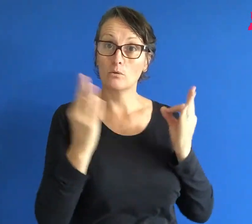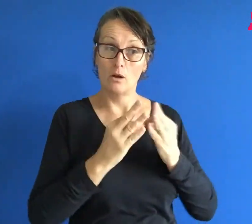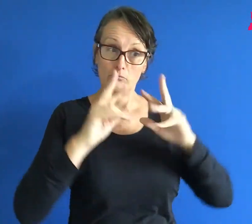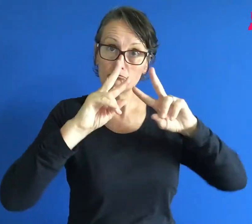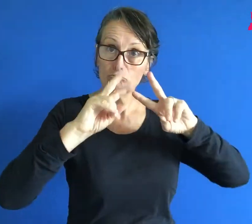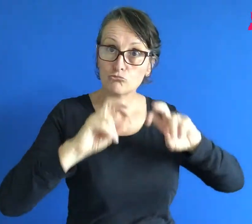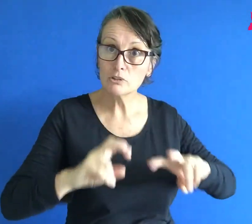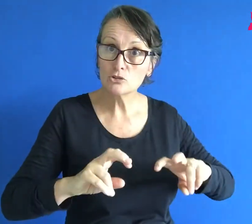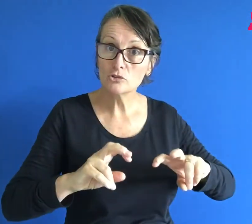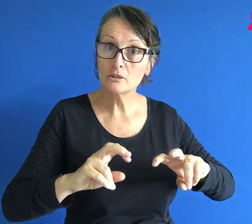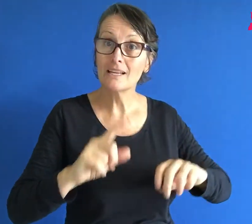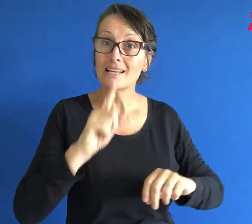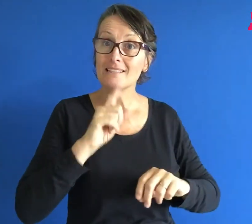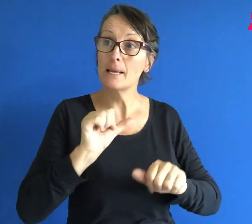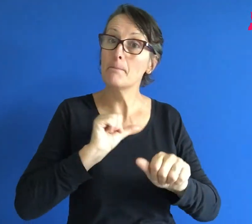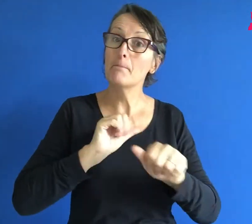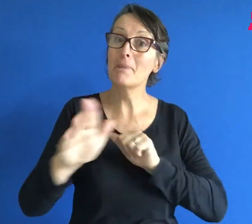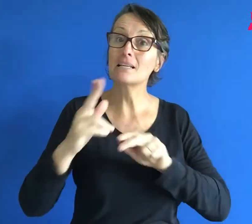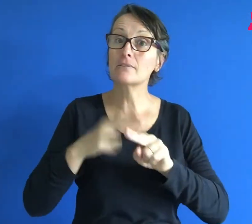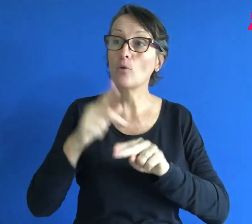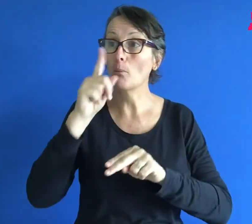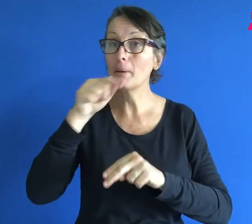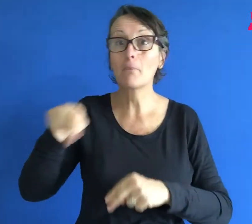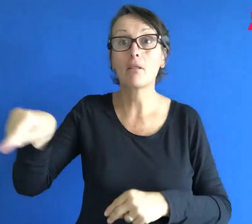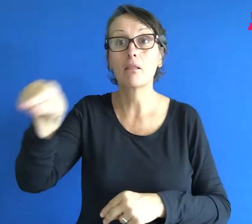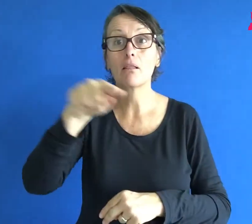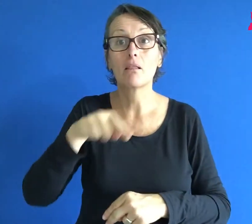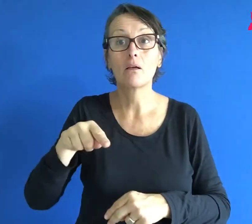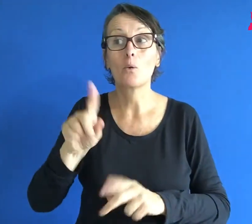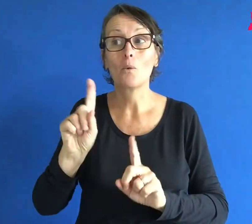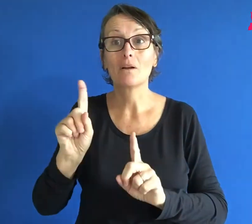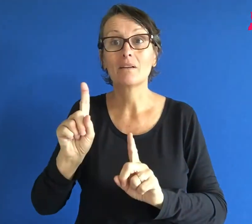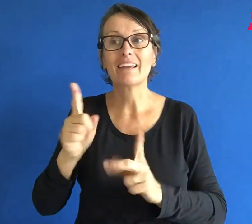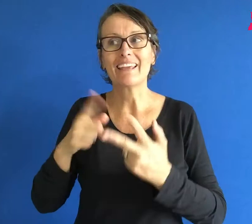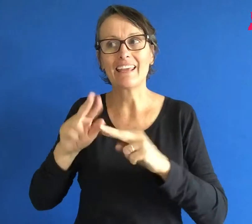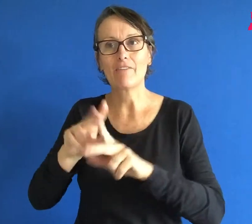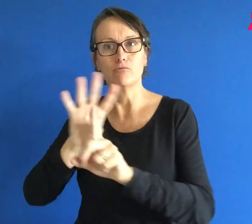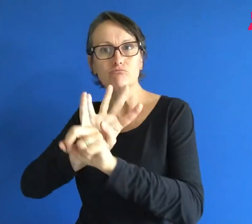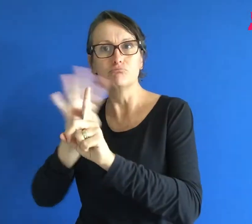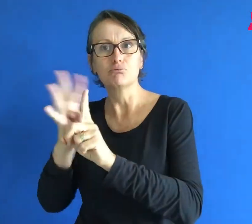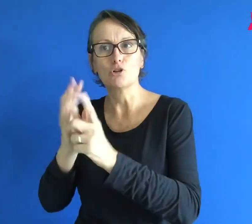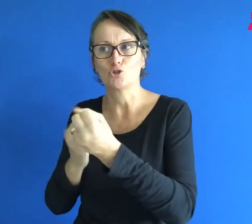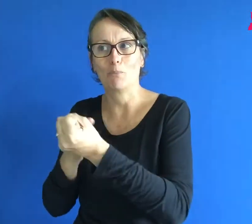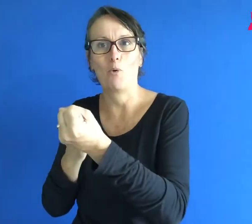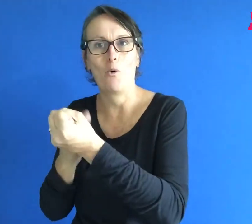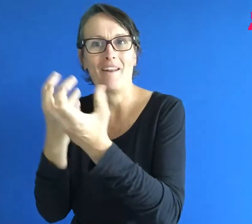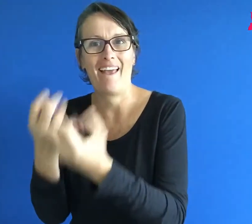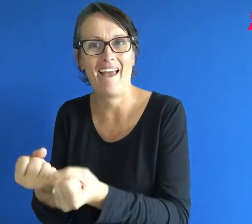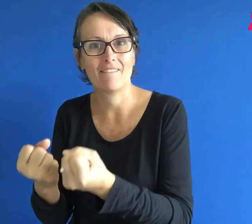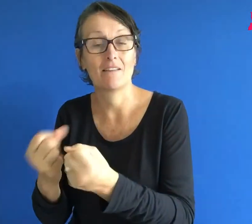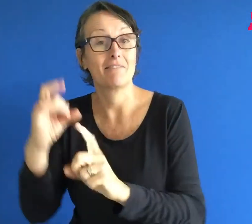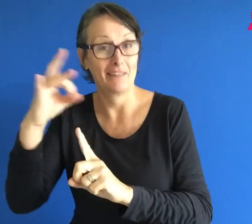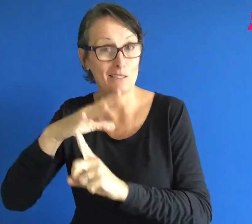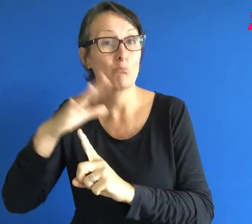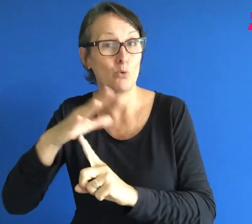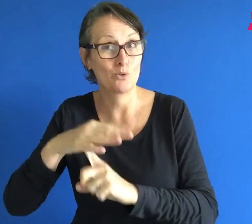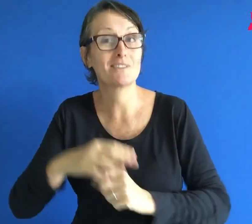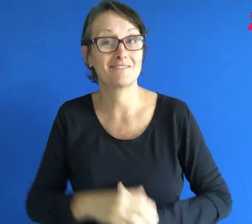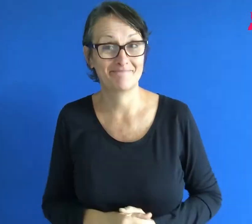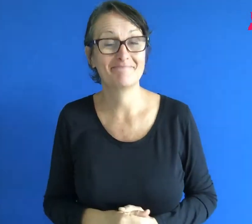factors for first responders was how supportive the workplace was, which was really interesting. You know, so you're going through a hell